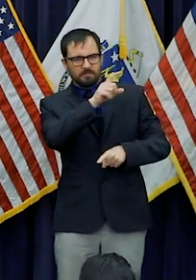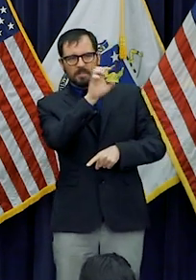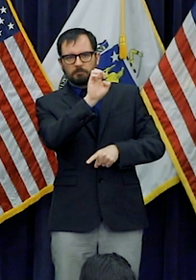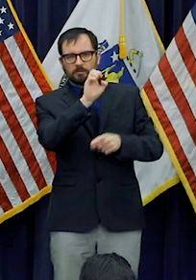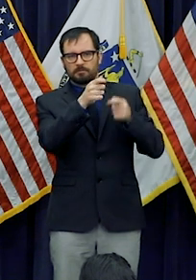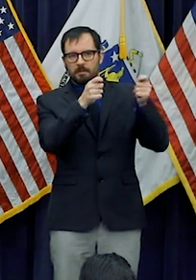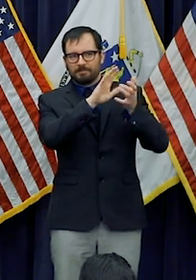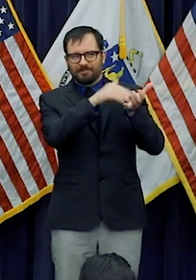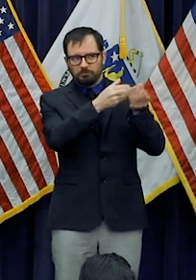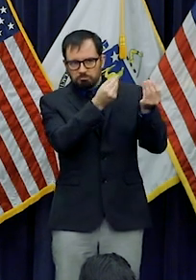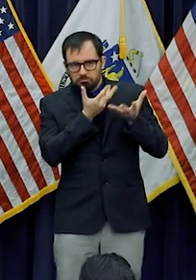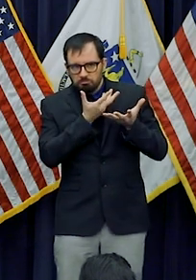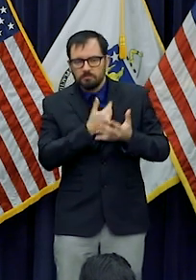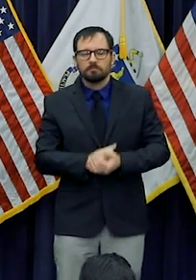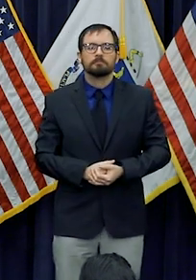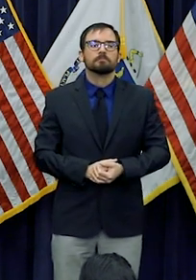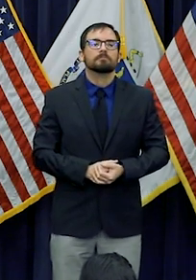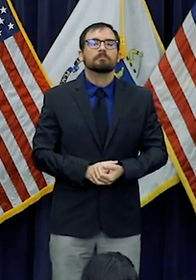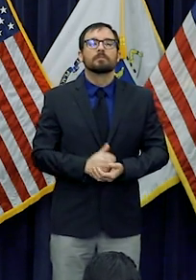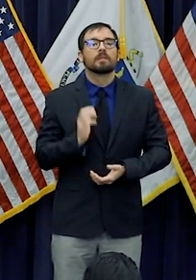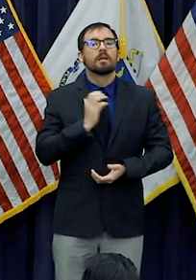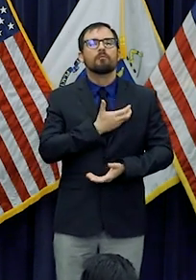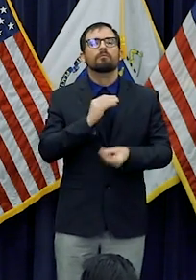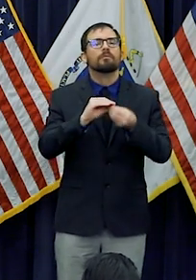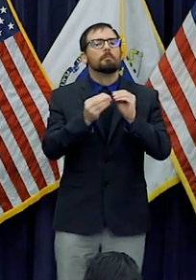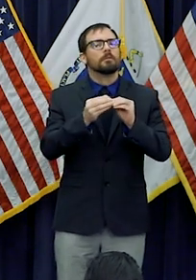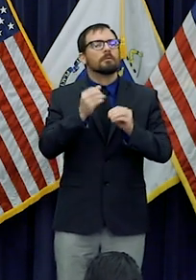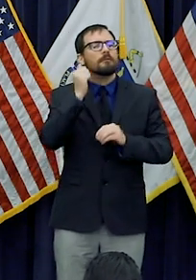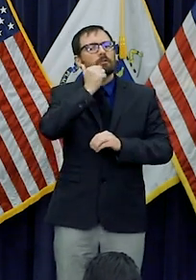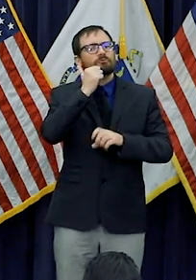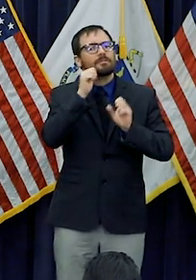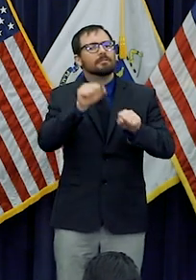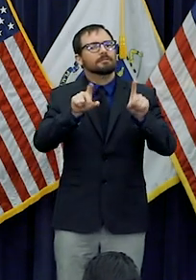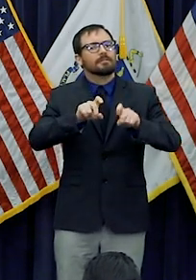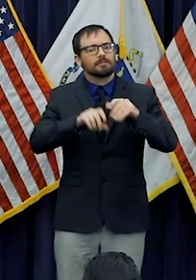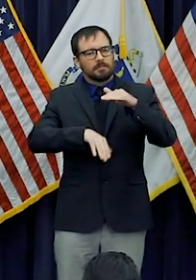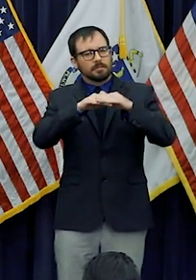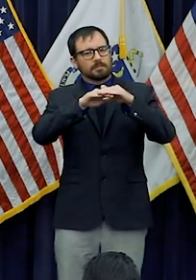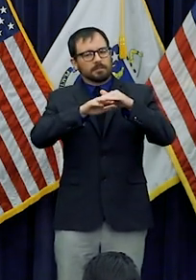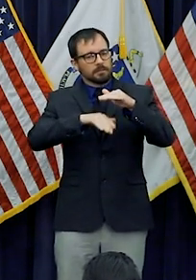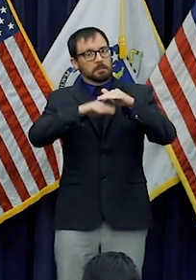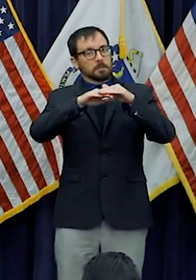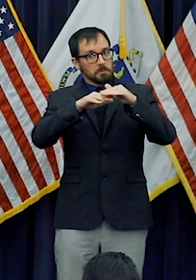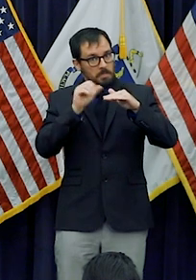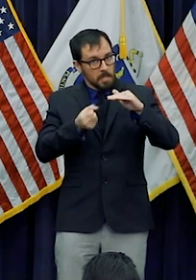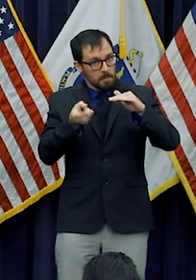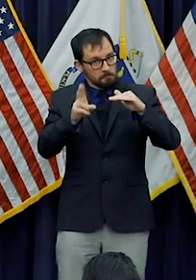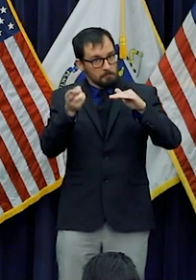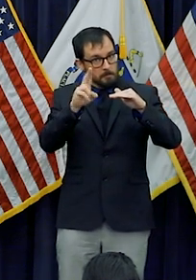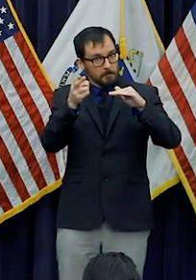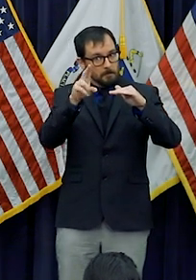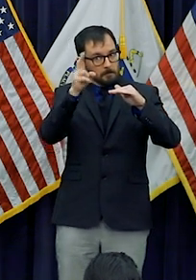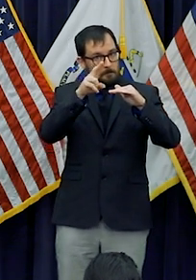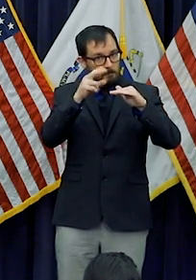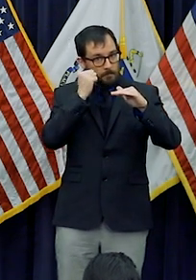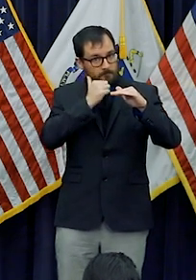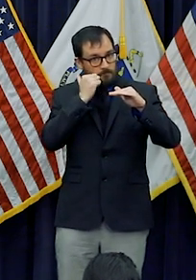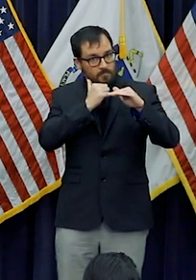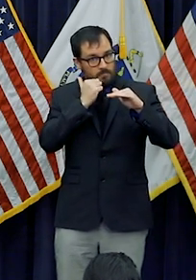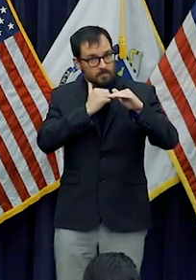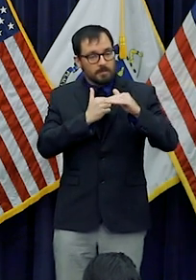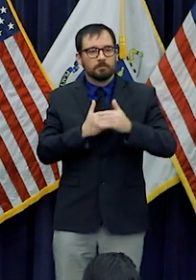capacity and the ways in which we can increase testing for more residents. And we have made some significant progress this